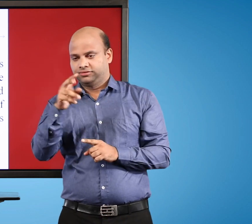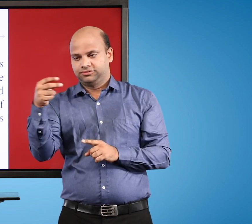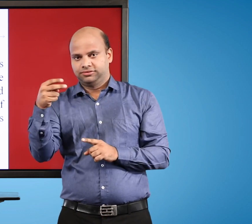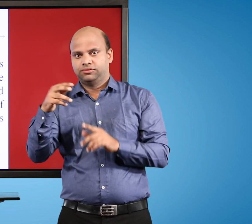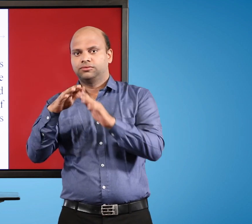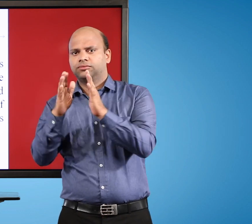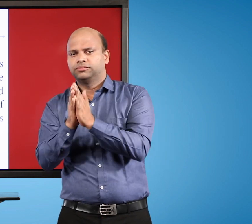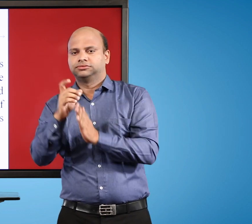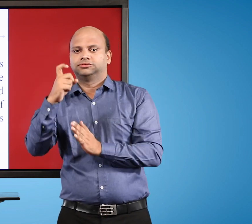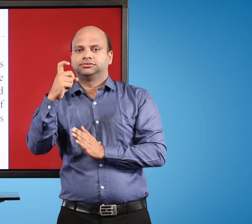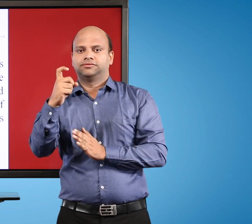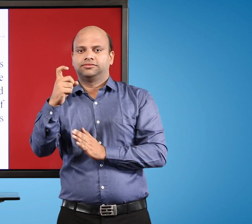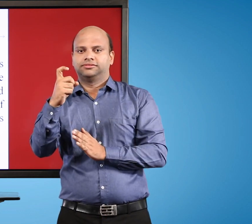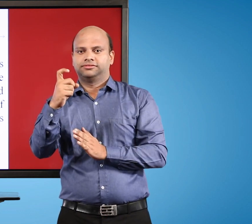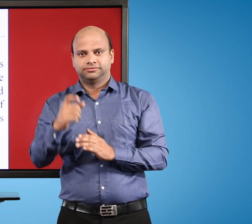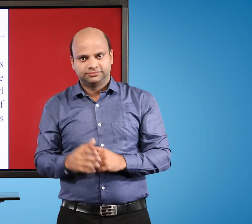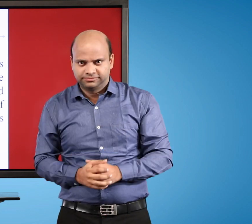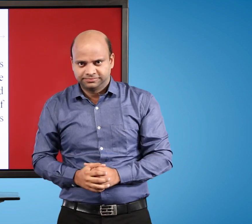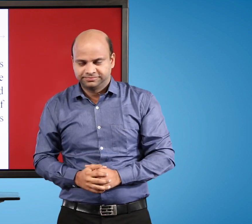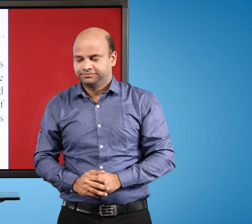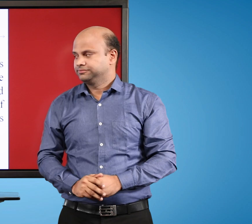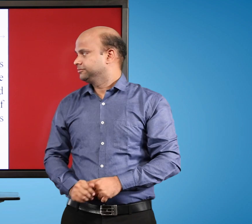That is, 3 plus 4 is equal to 7.